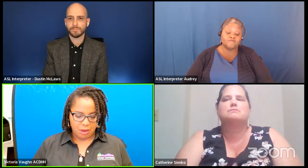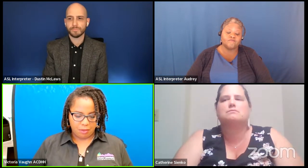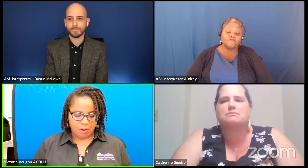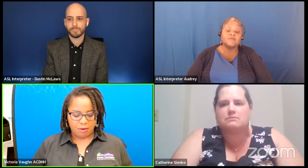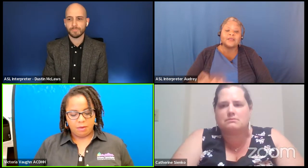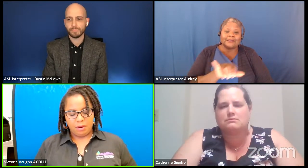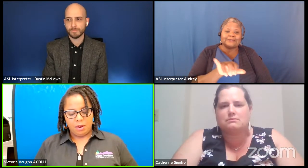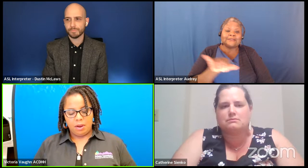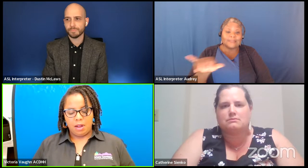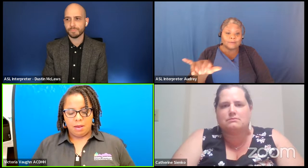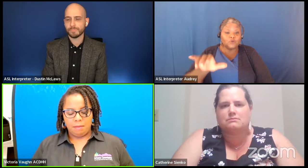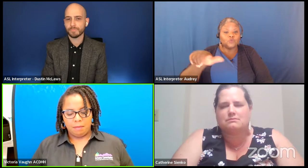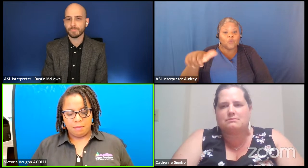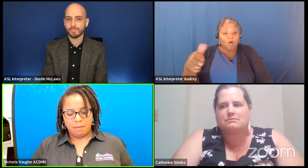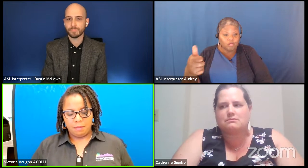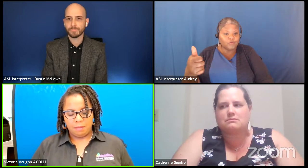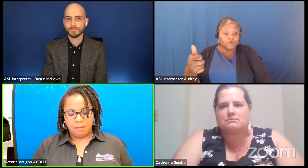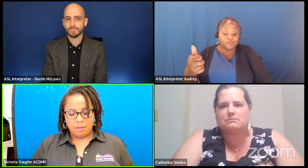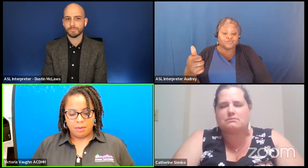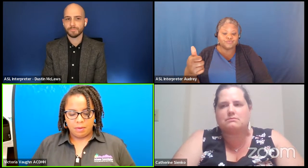Similar to other